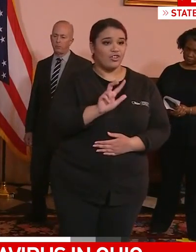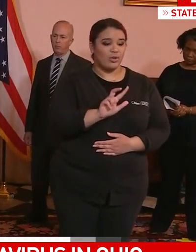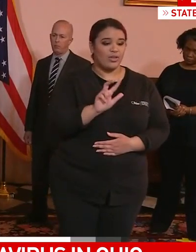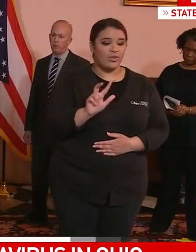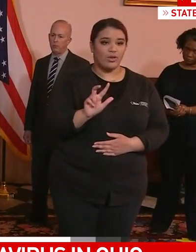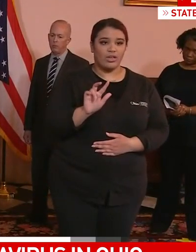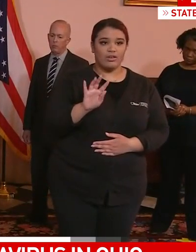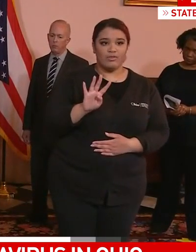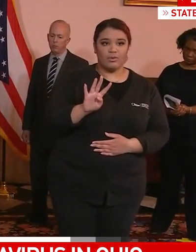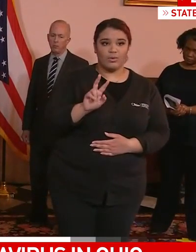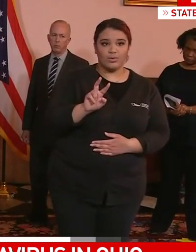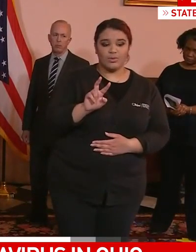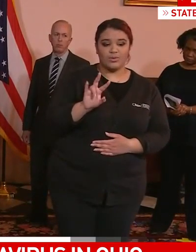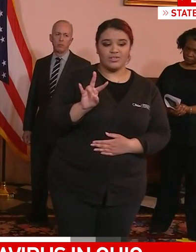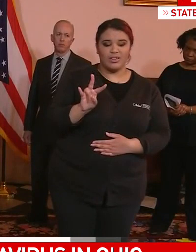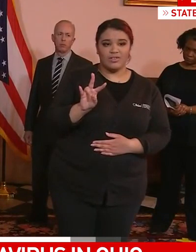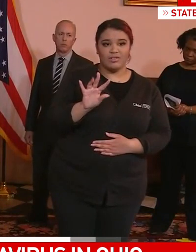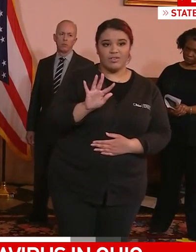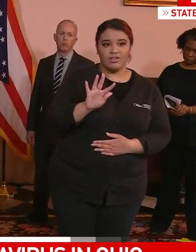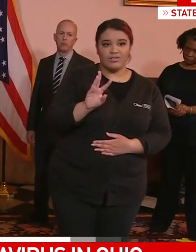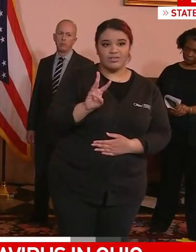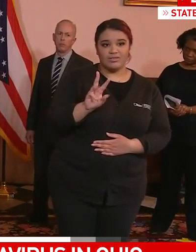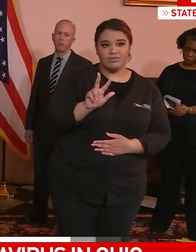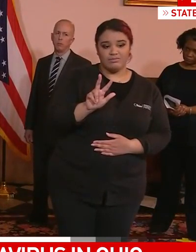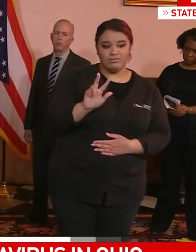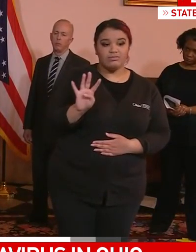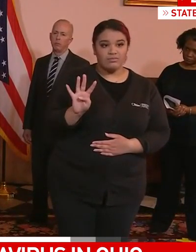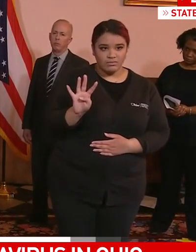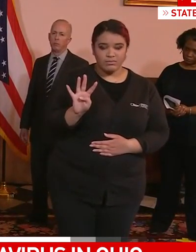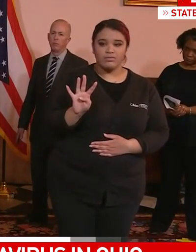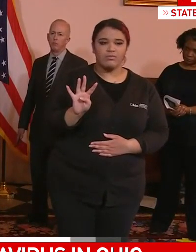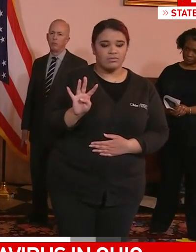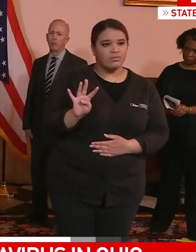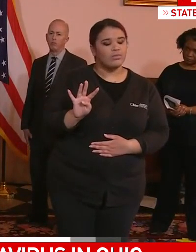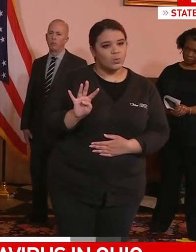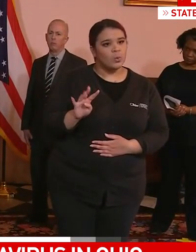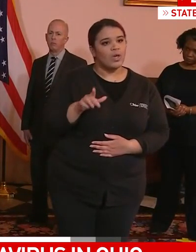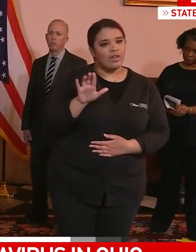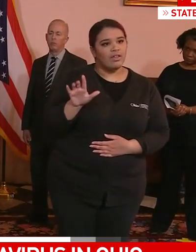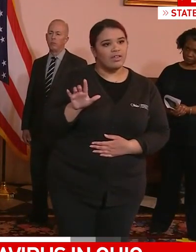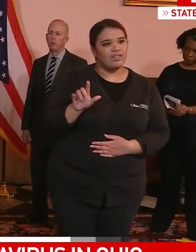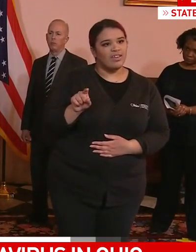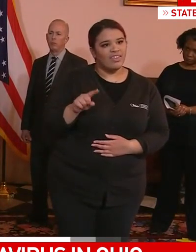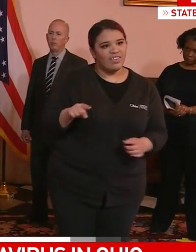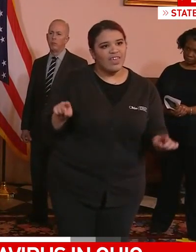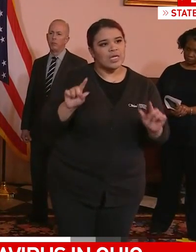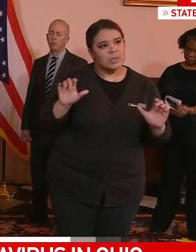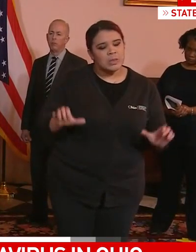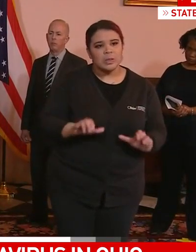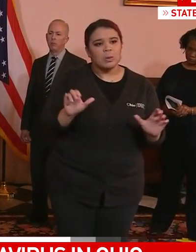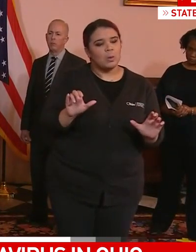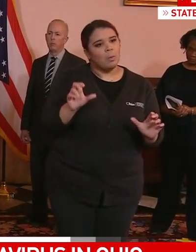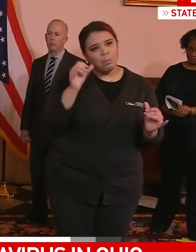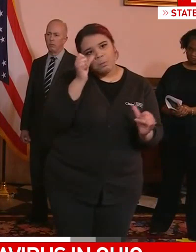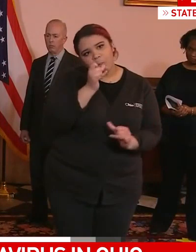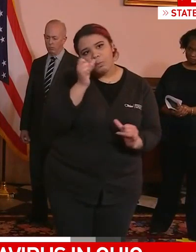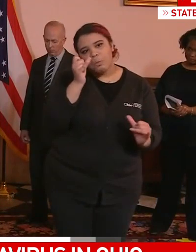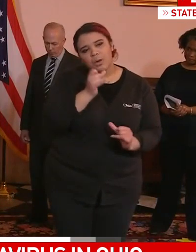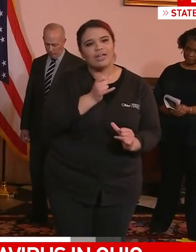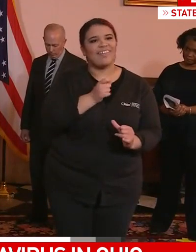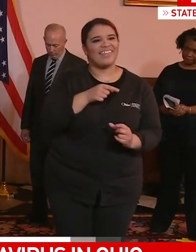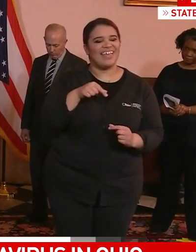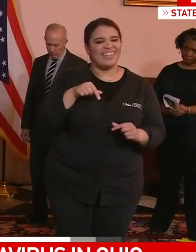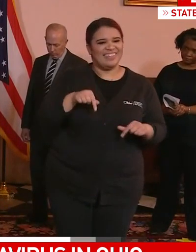833-4-ASK-ODH number. This is a massive undertaking. Again, this is a lot like a war, and we set up a call center and we set